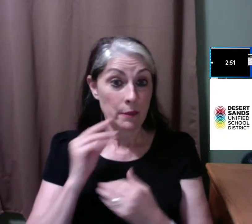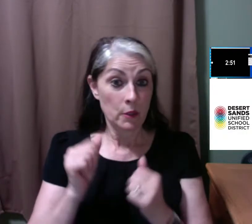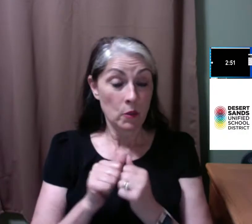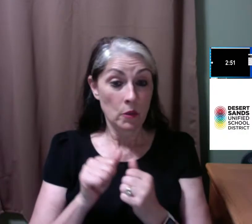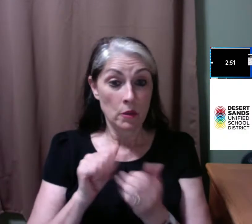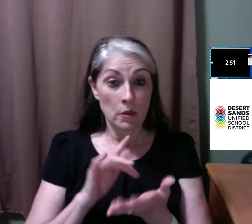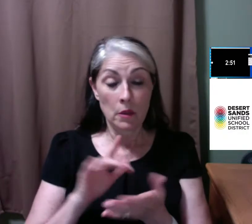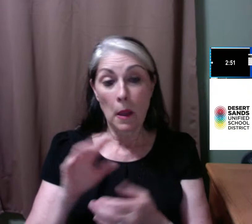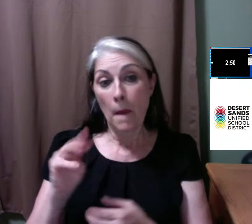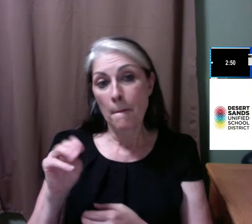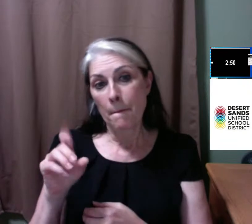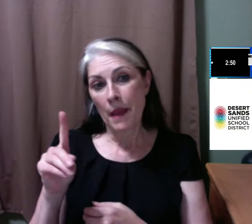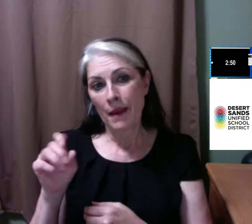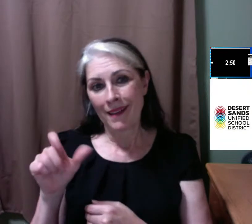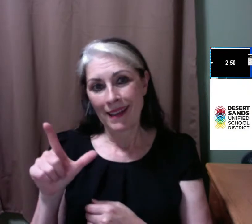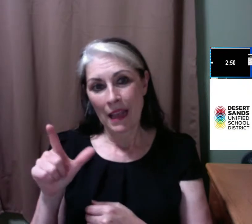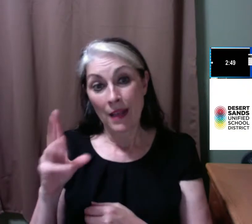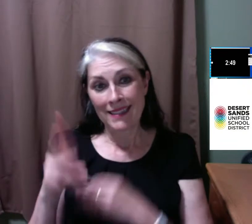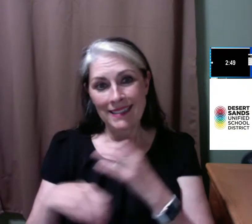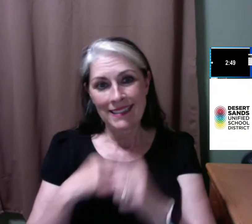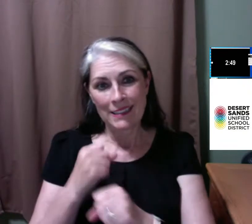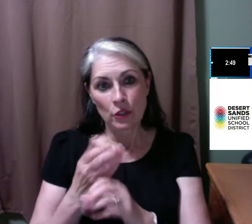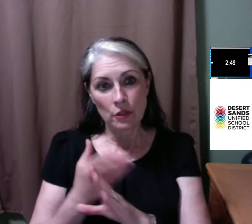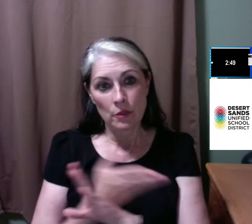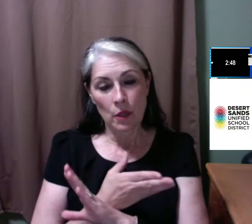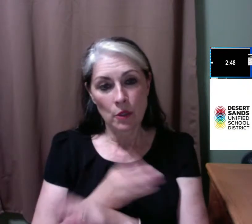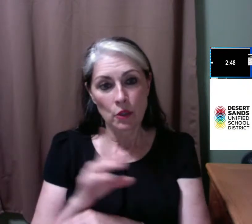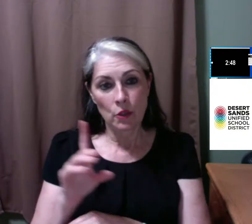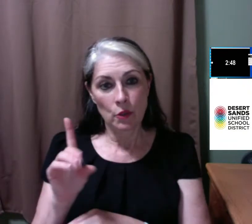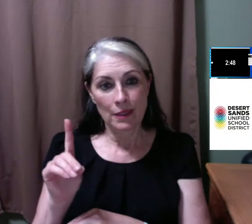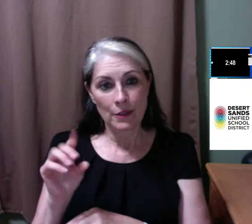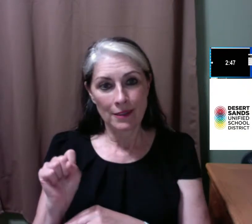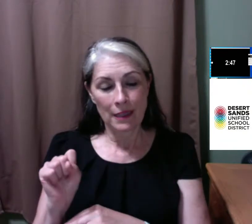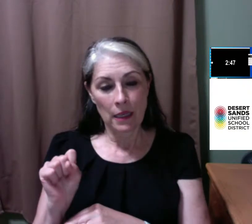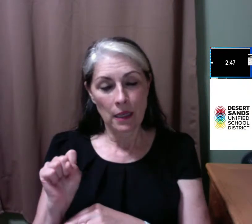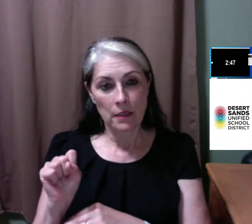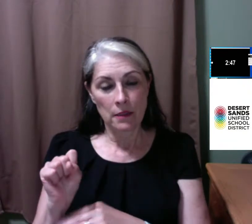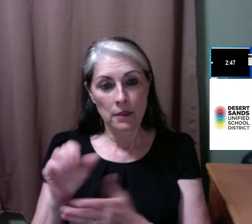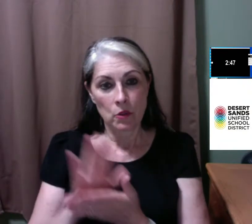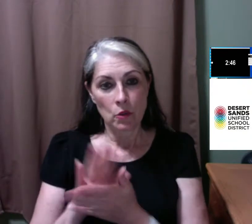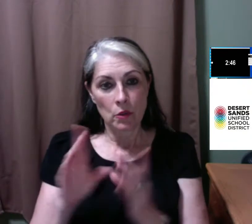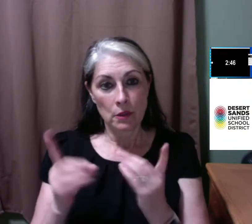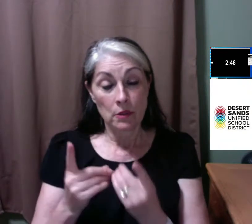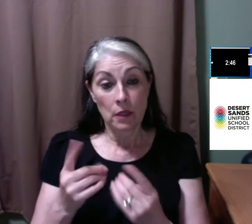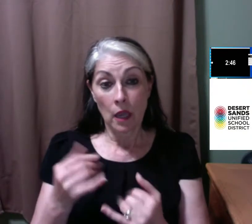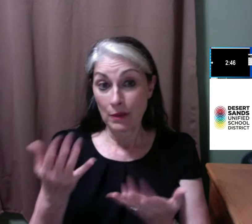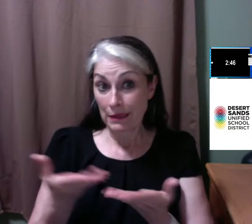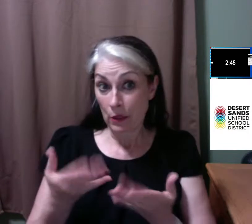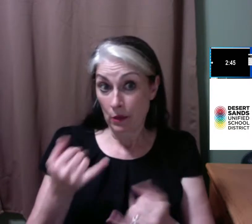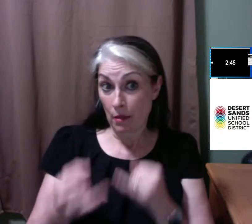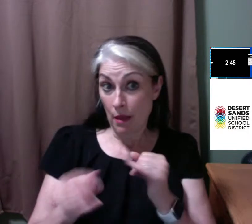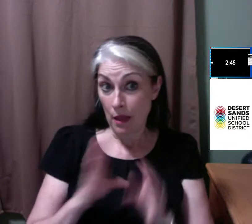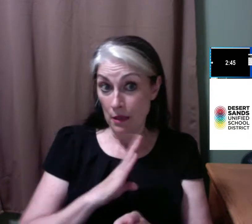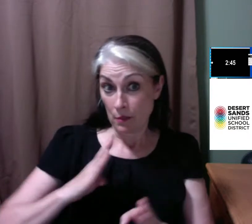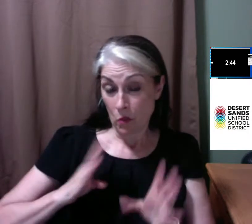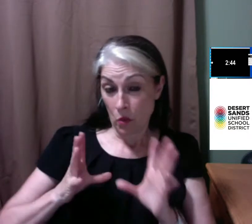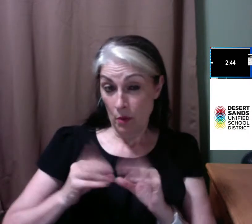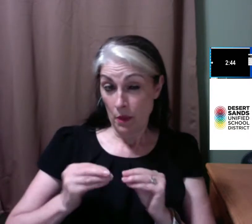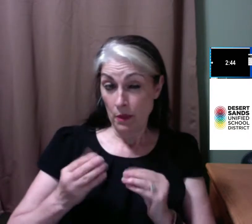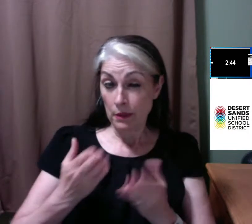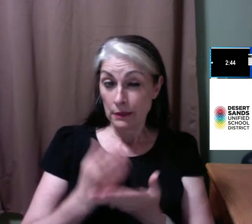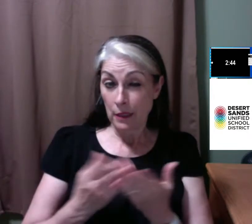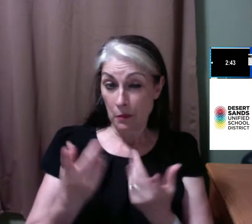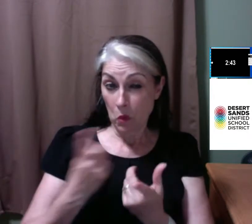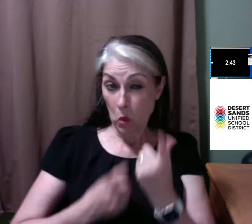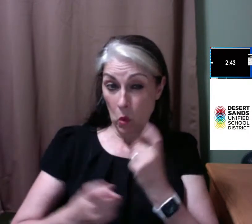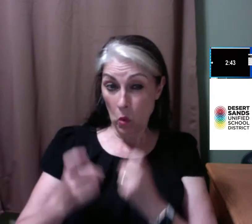the Medi-Cal program for 6 years prior to Desert Sands. I was present at the last board meeting, and I know there was some questions left